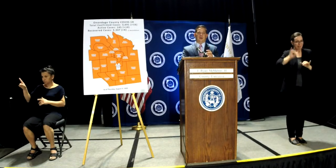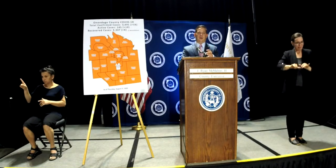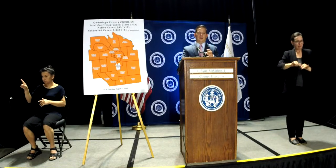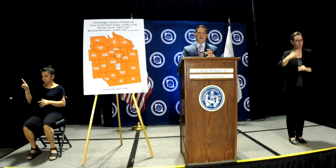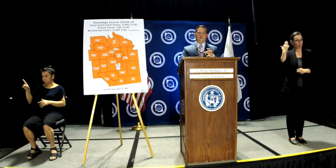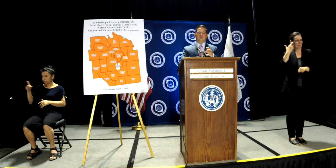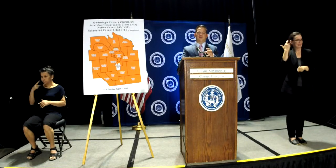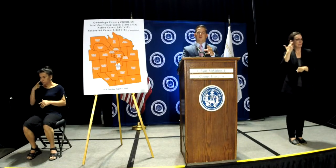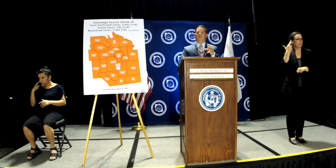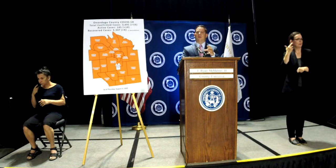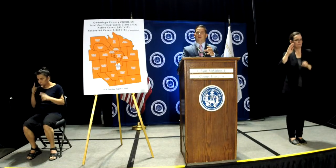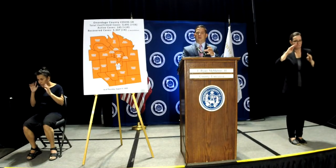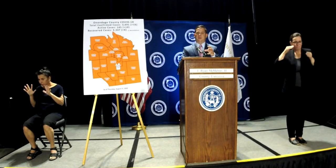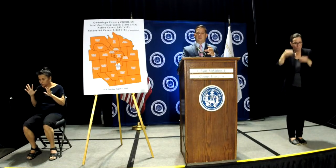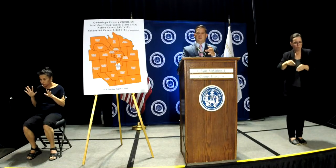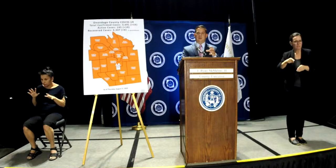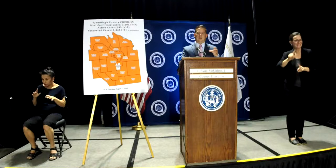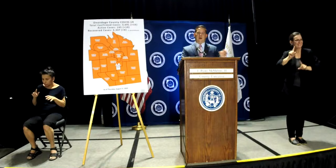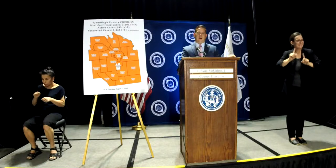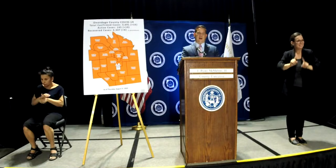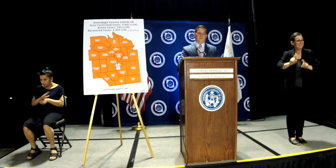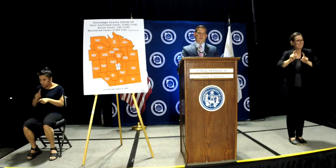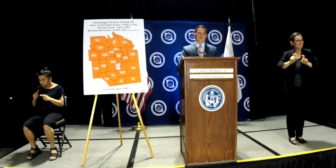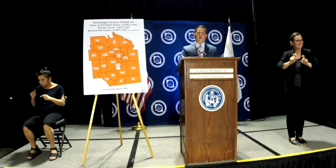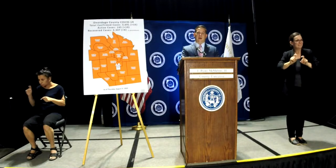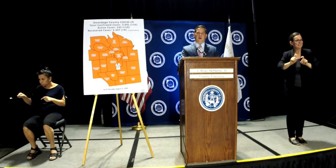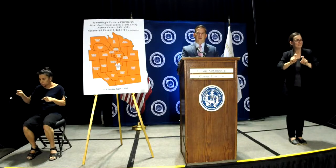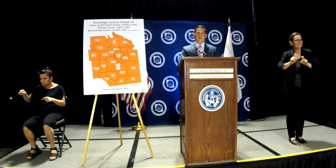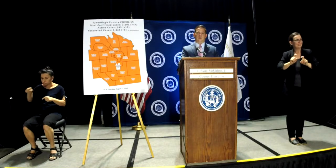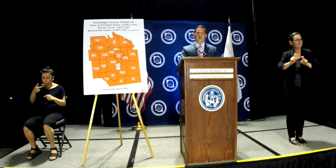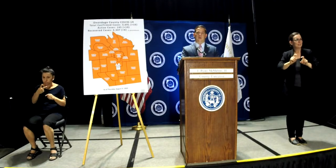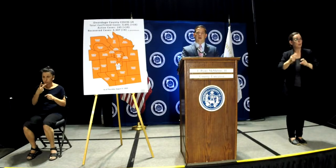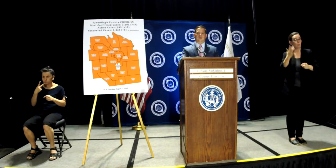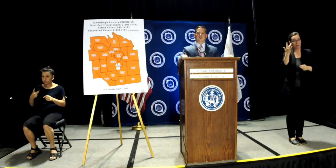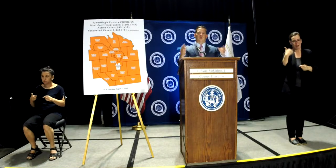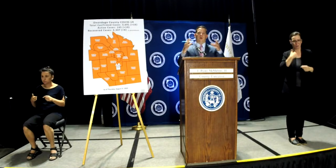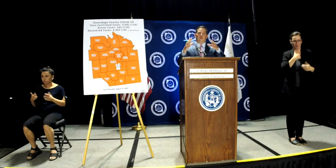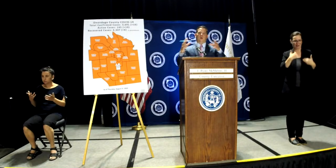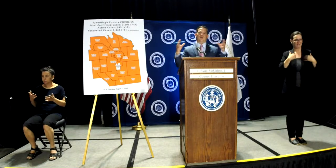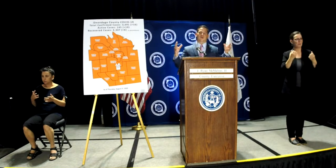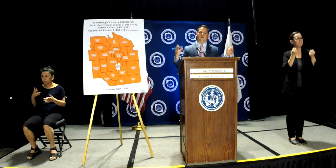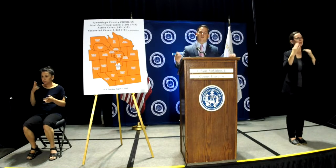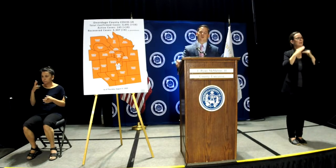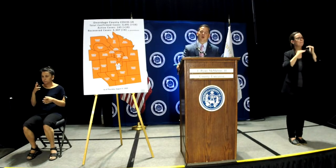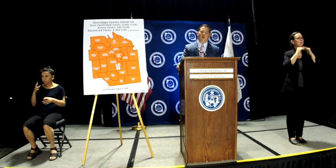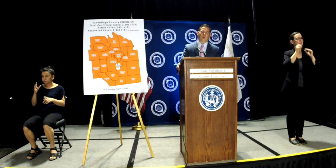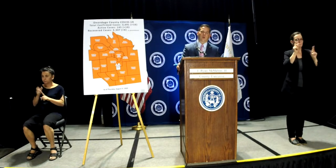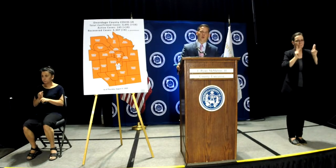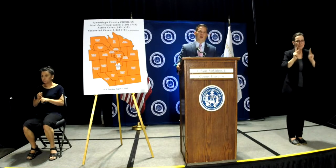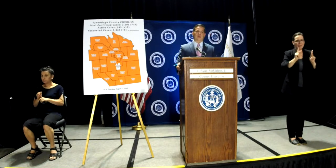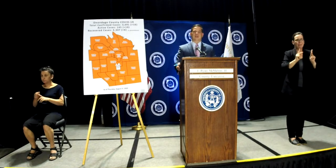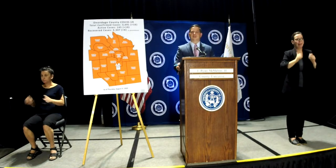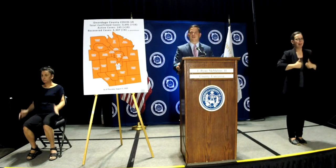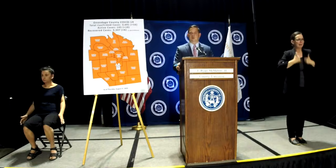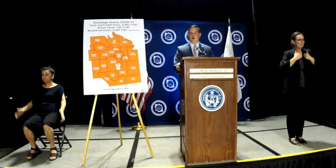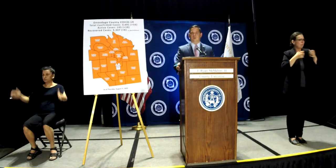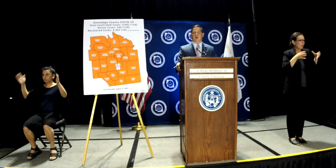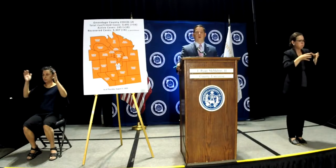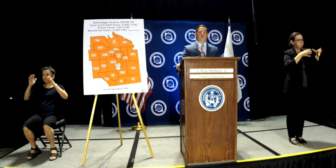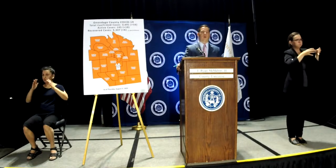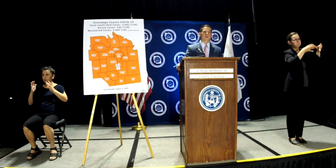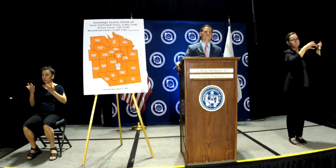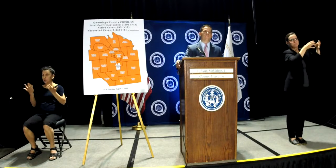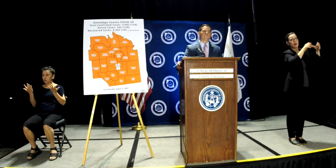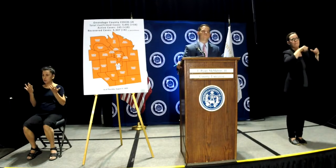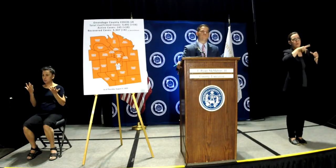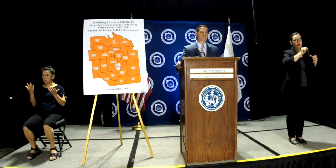micro-target specific buildings in the county rather than just our wastewater systems. We aren't going to get to zero. At